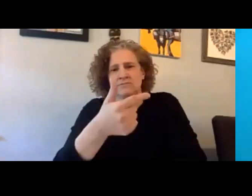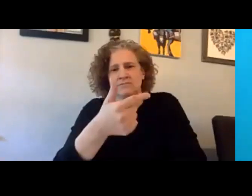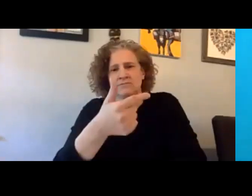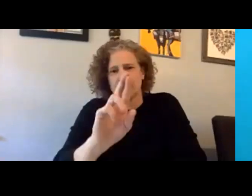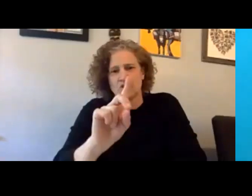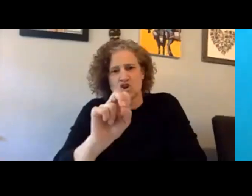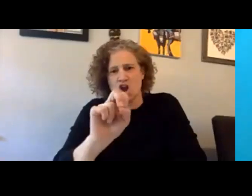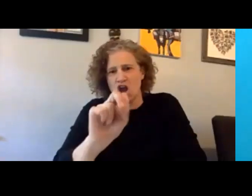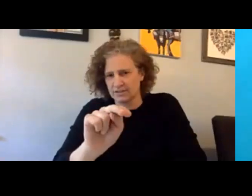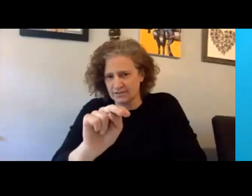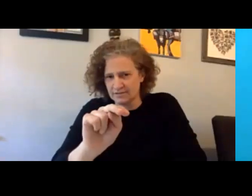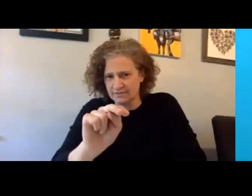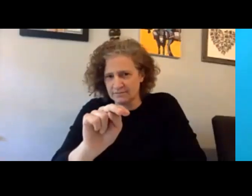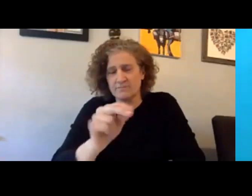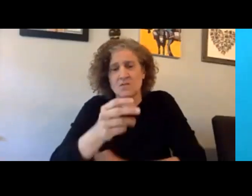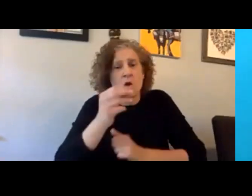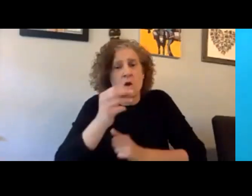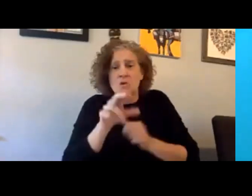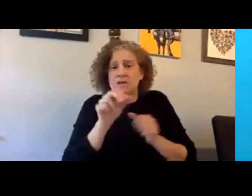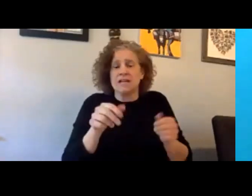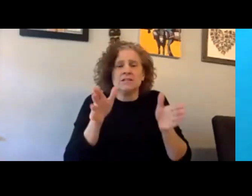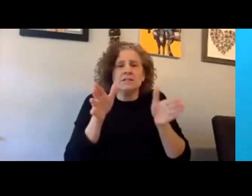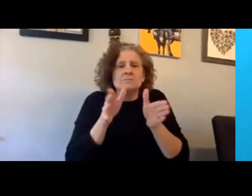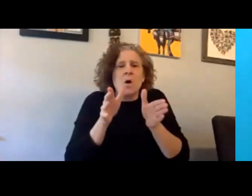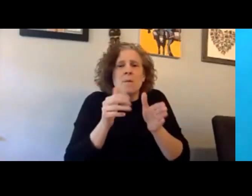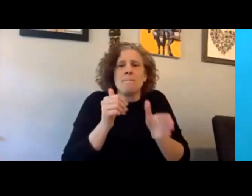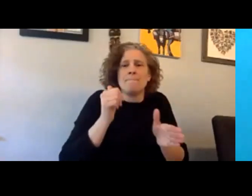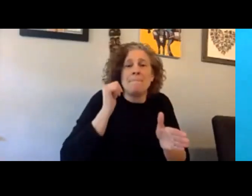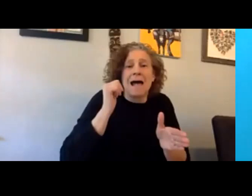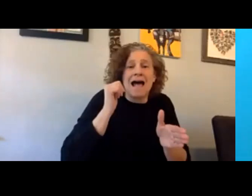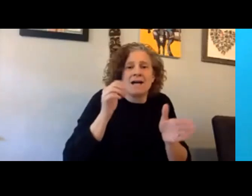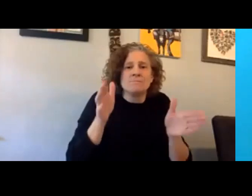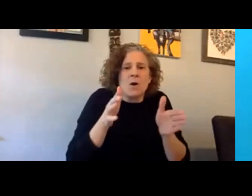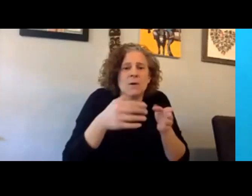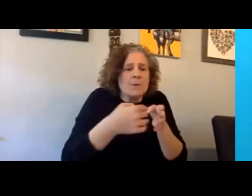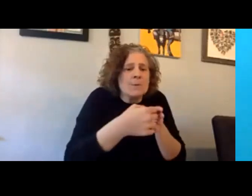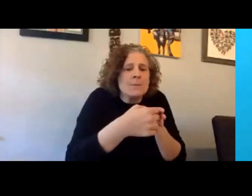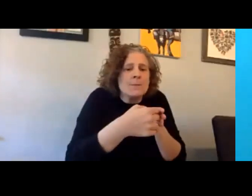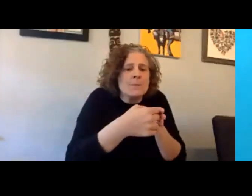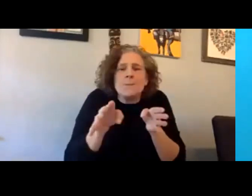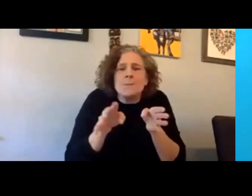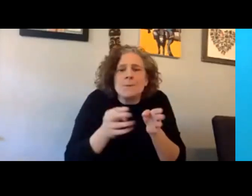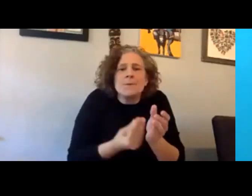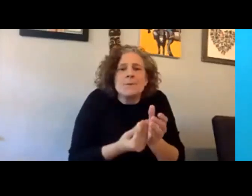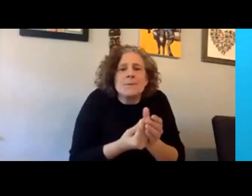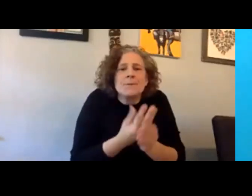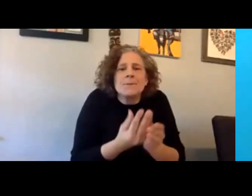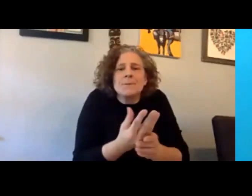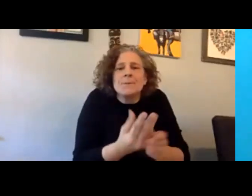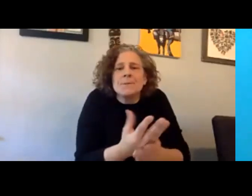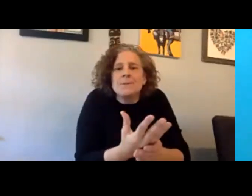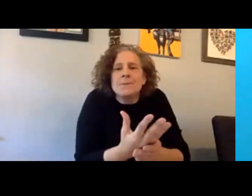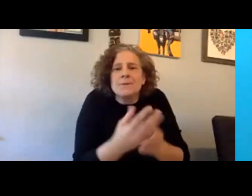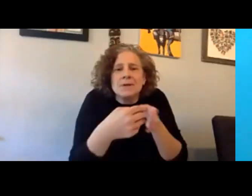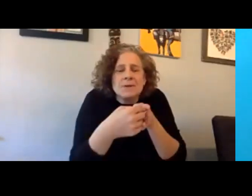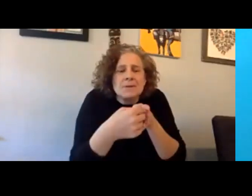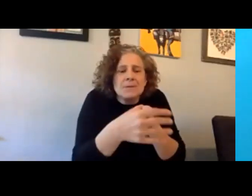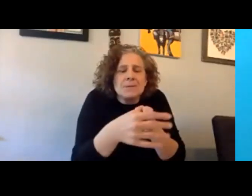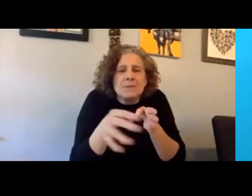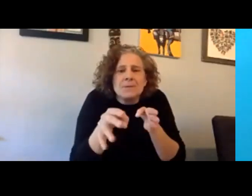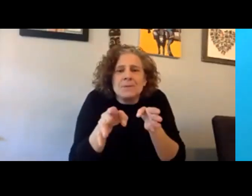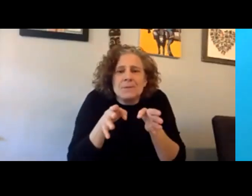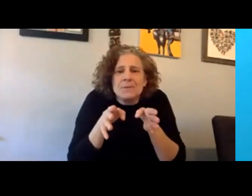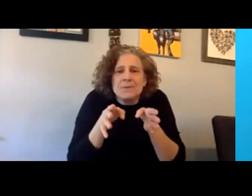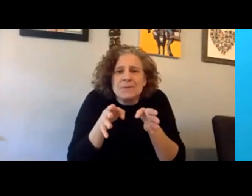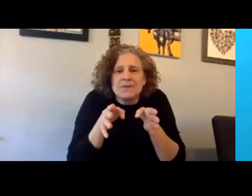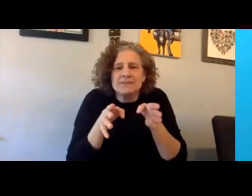Or you can finger spell garden, G-A-R-D-E-N, like this. If you have a small little backyard plot, you might have a little